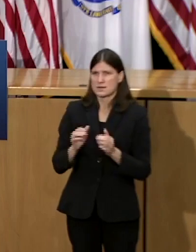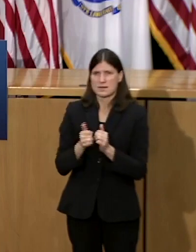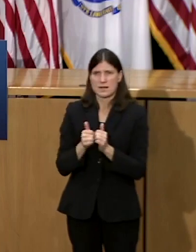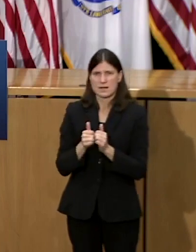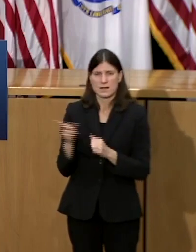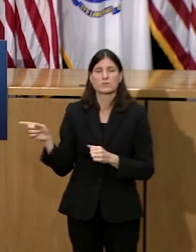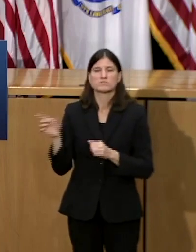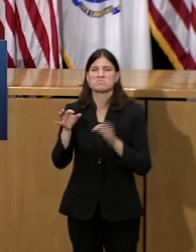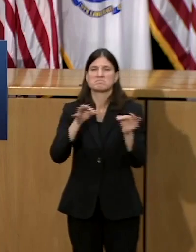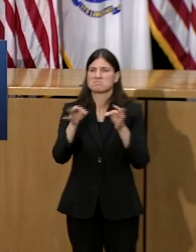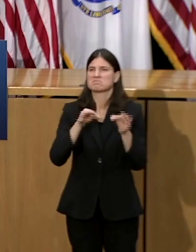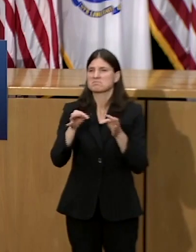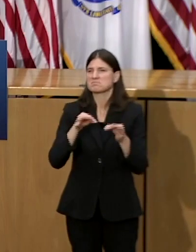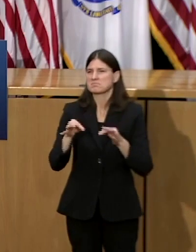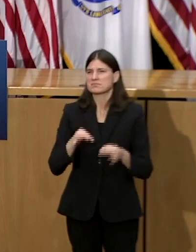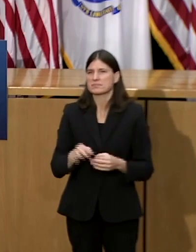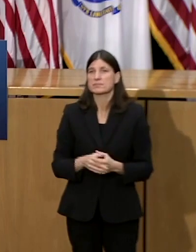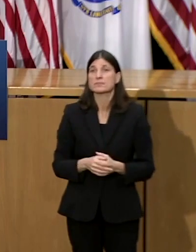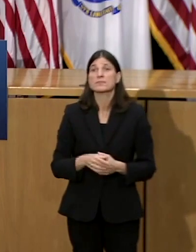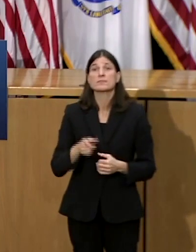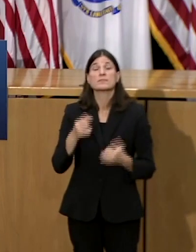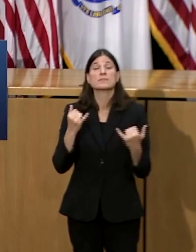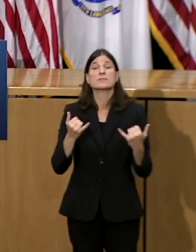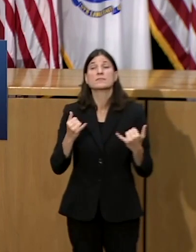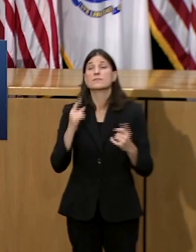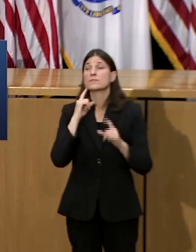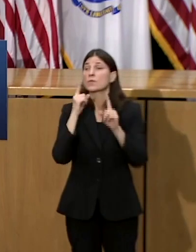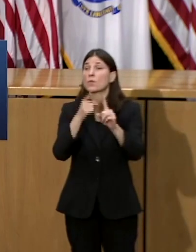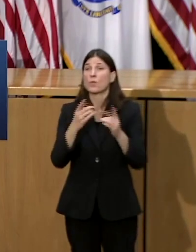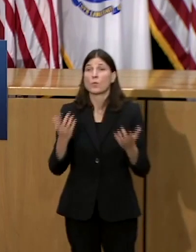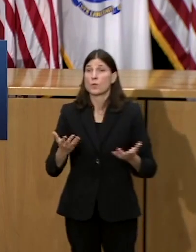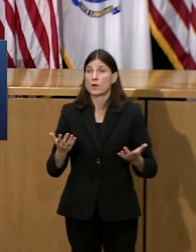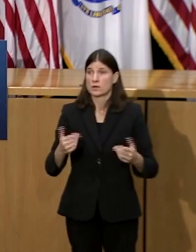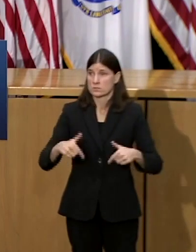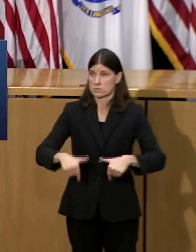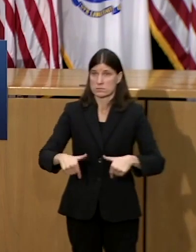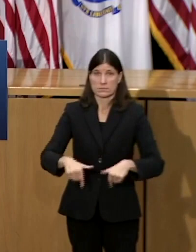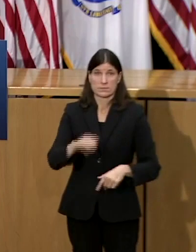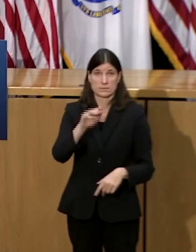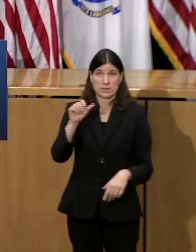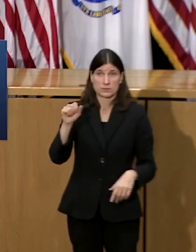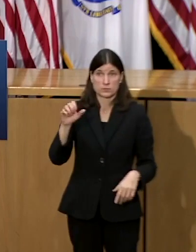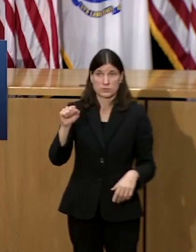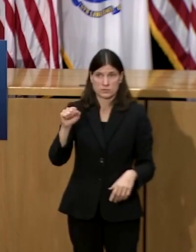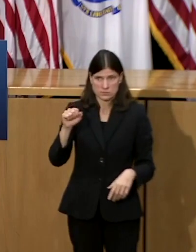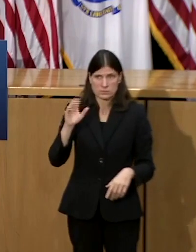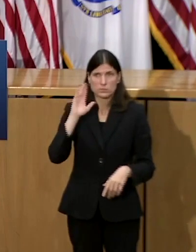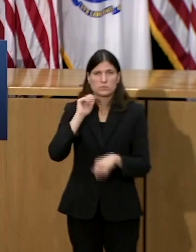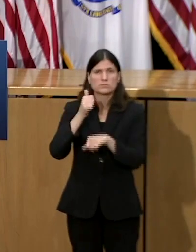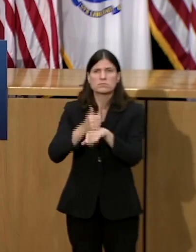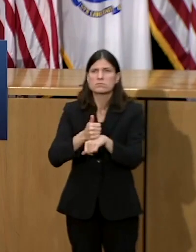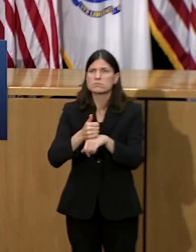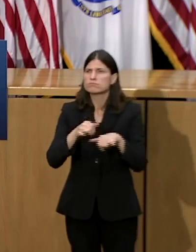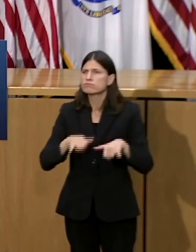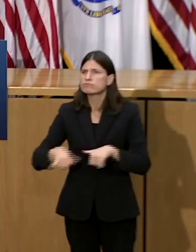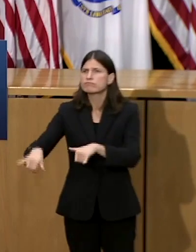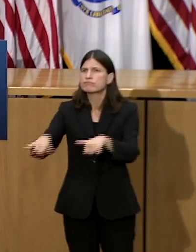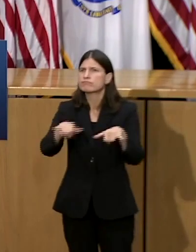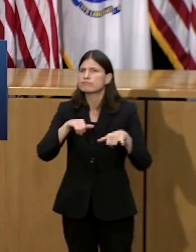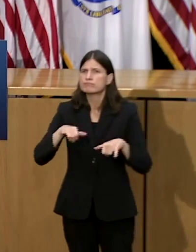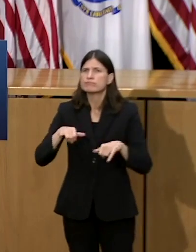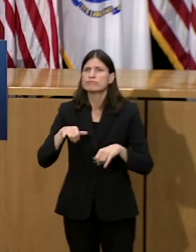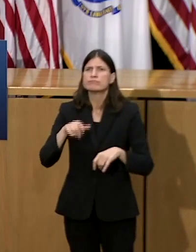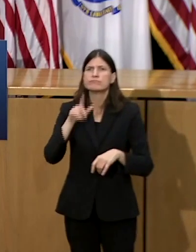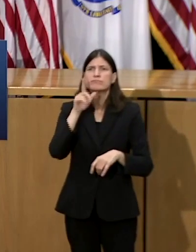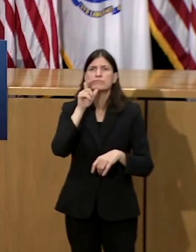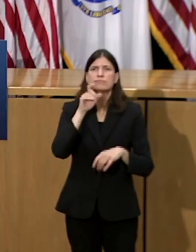this too. The goal, generally speaking, in Massachusetts is the state sets standards, provides guidance, and provides resources